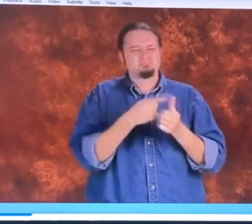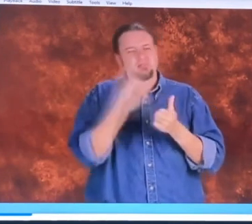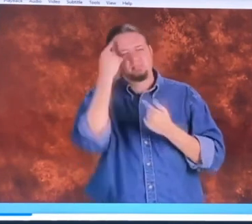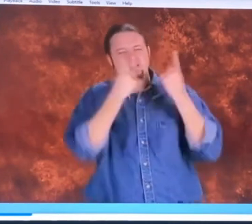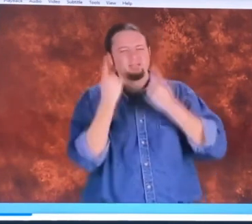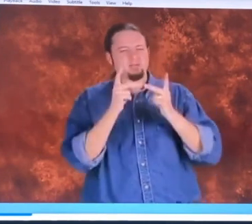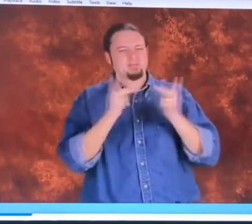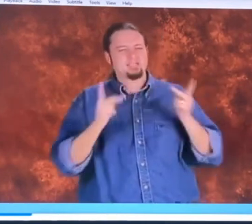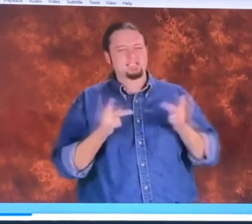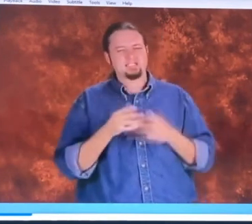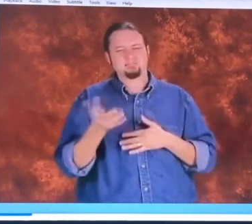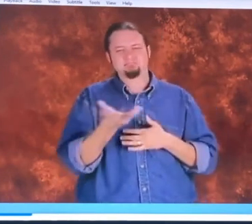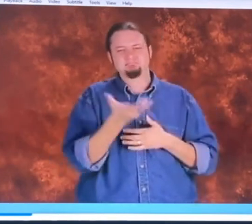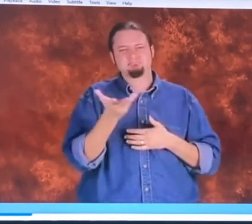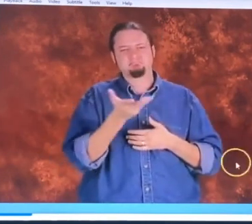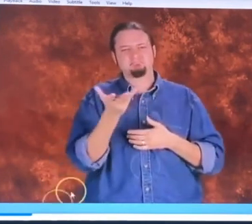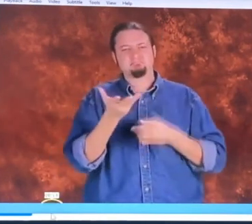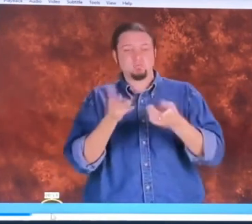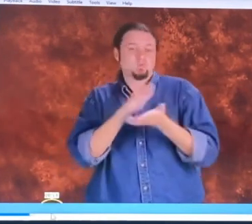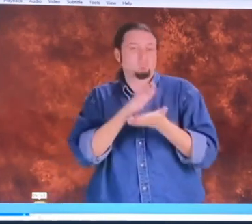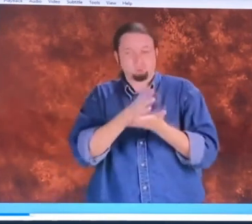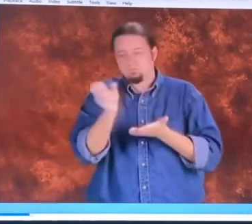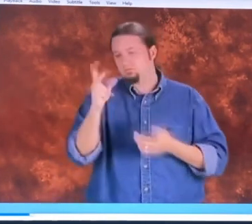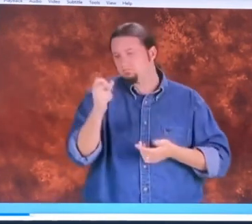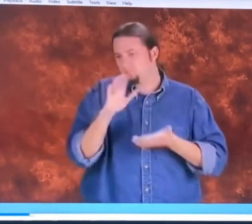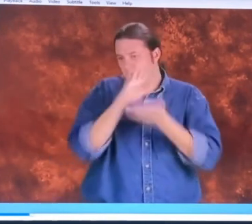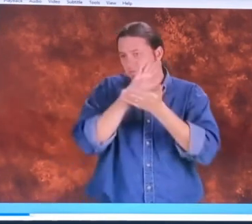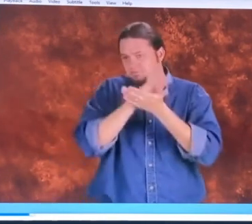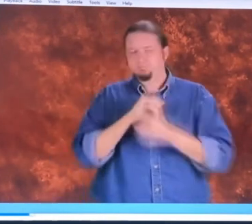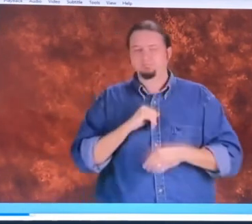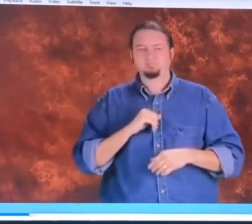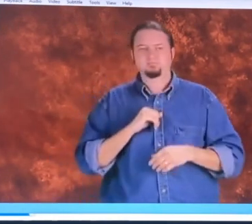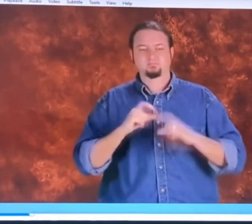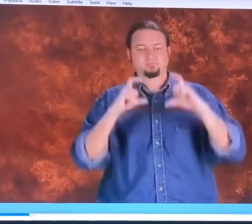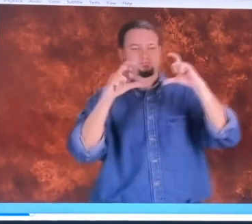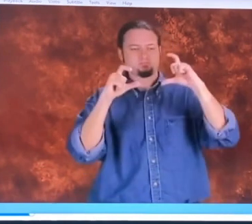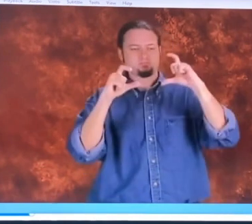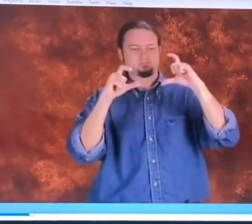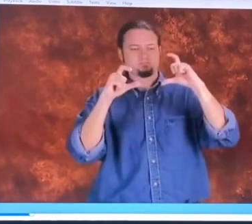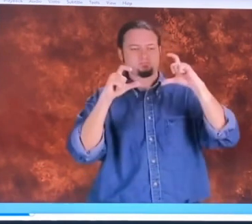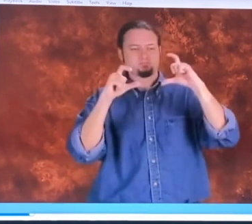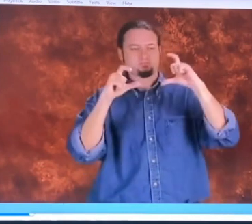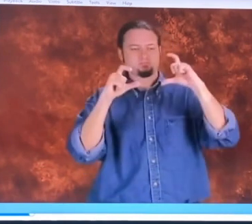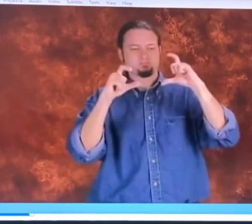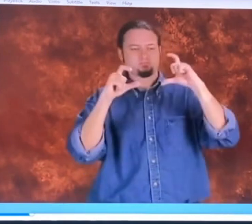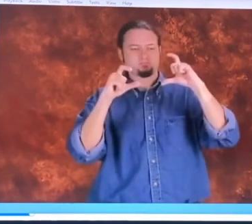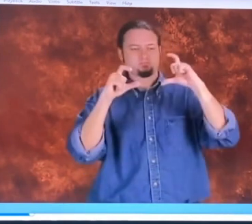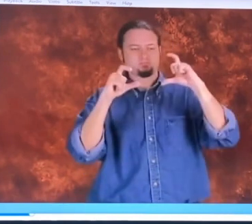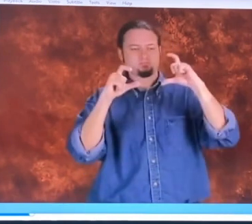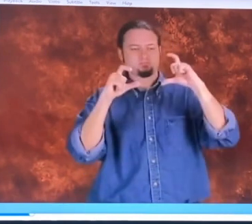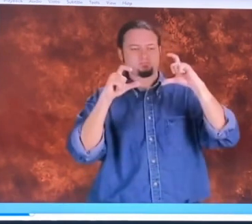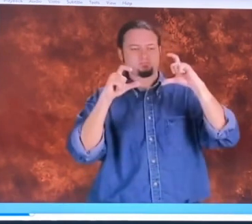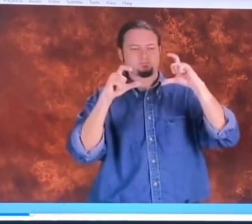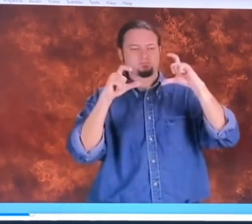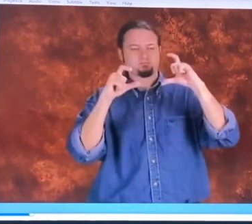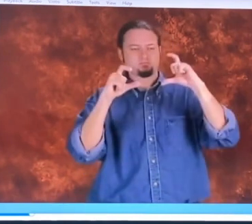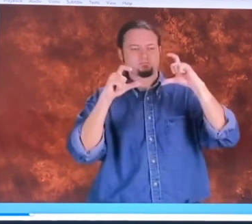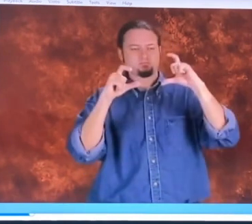storyboard. Maybe add some pictures. Does anyone have any ideas to start us off? A school? Sure, that would work.